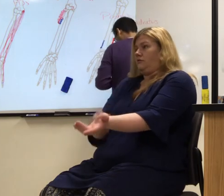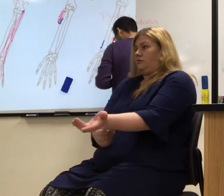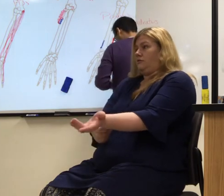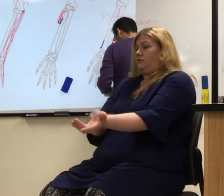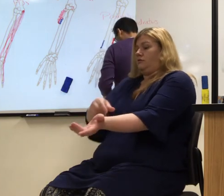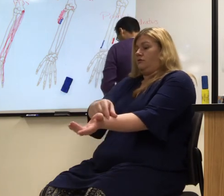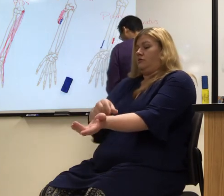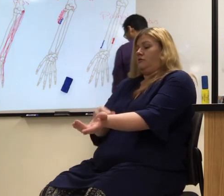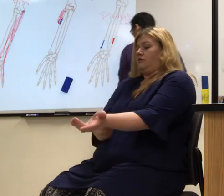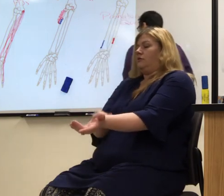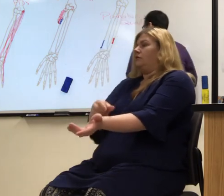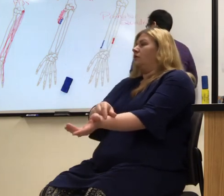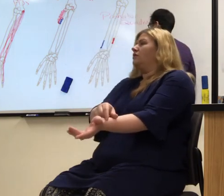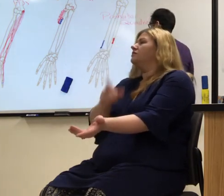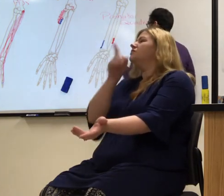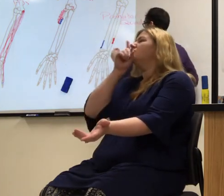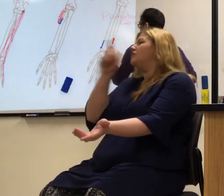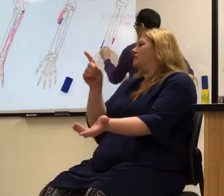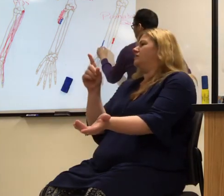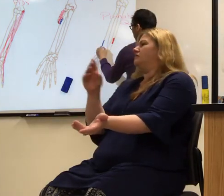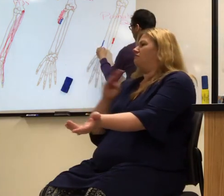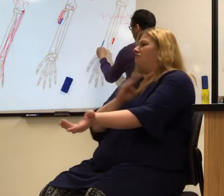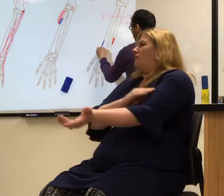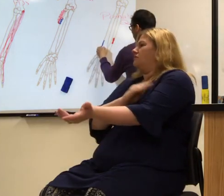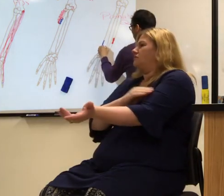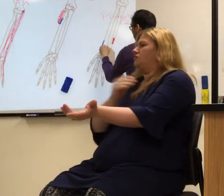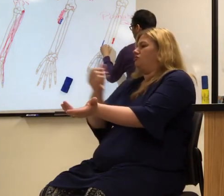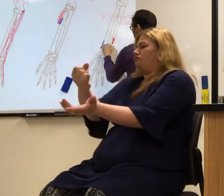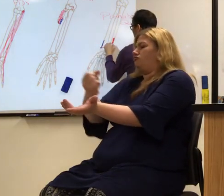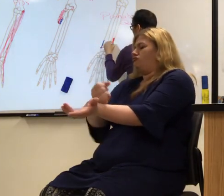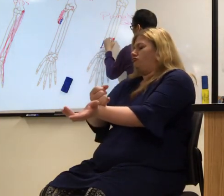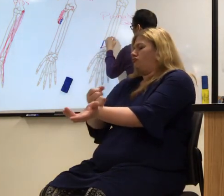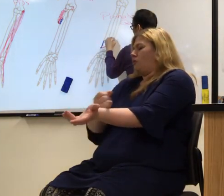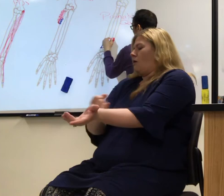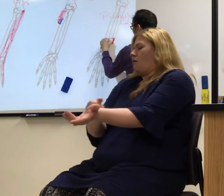And just draw a muscle in between those two.